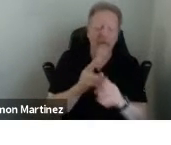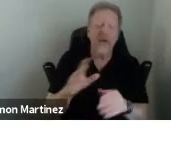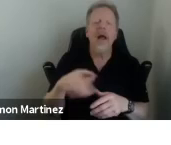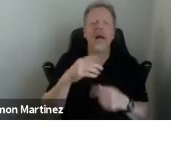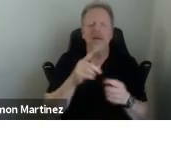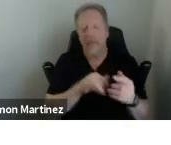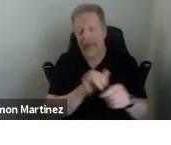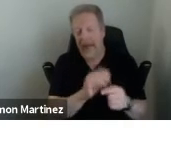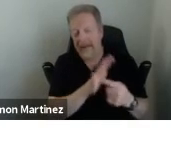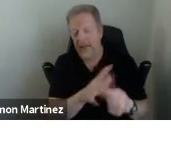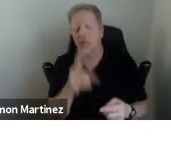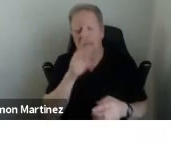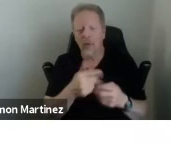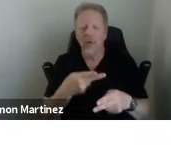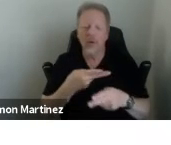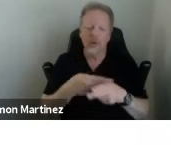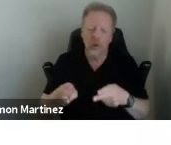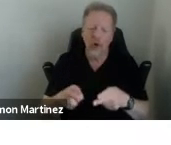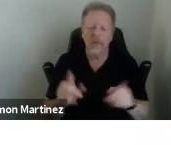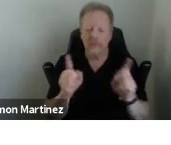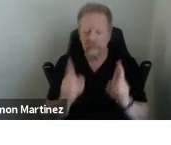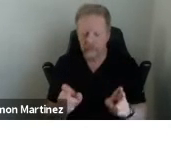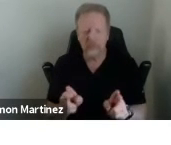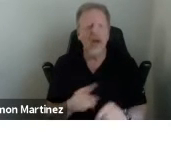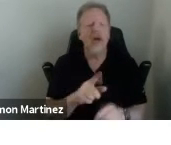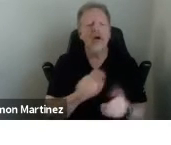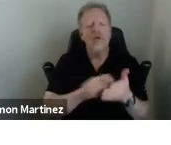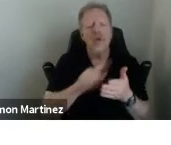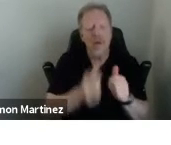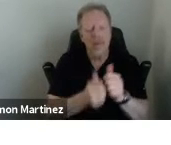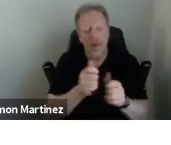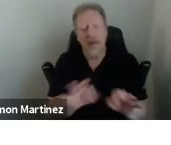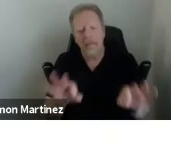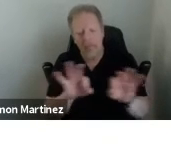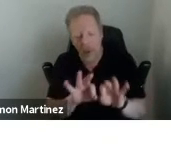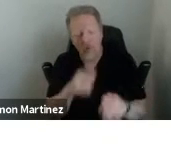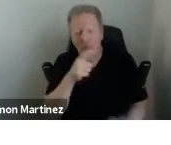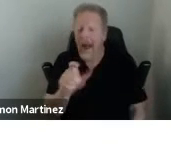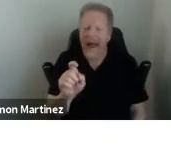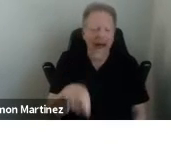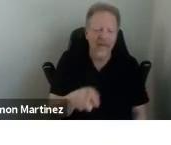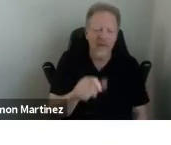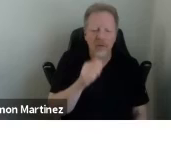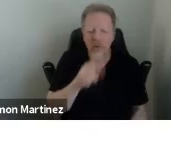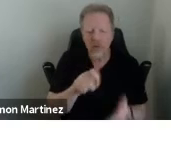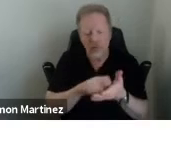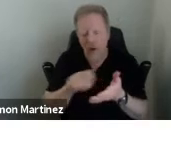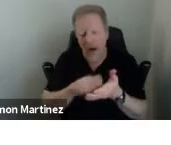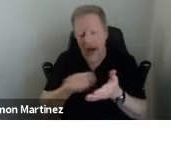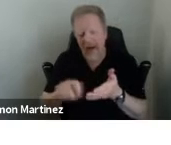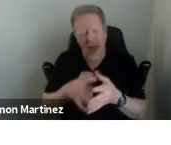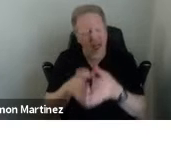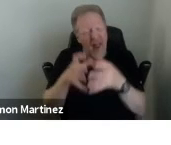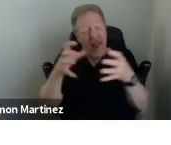example. And when you do list your job duties, just write the most important. You don't write a large amount of